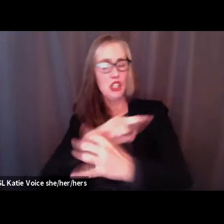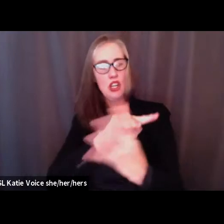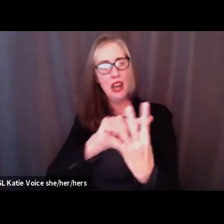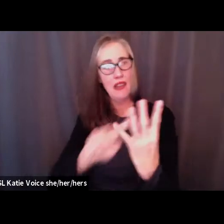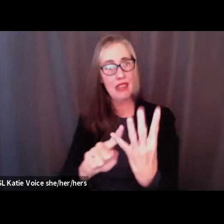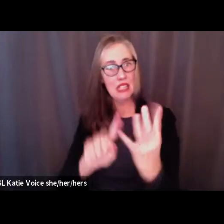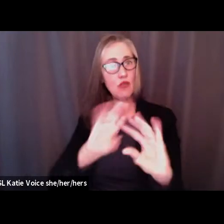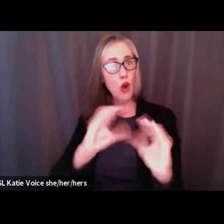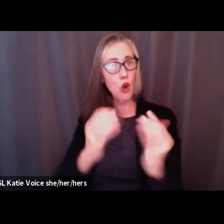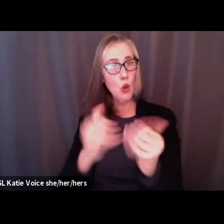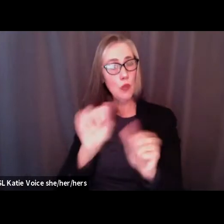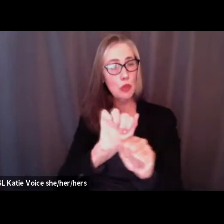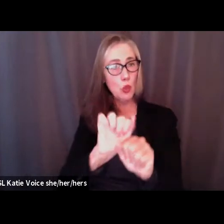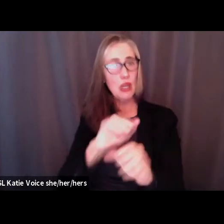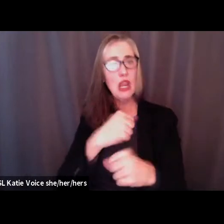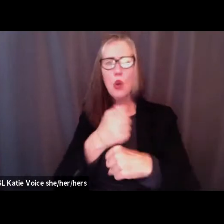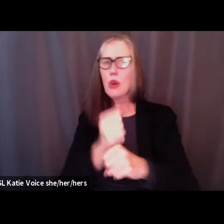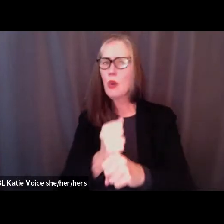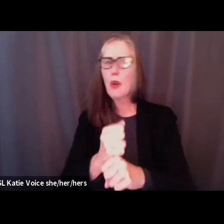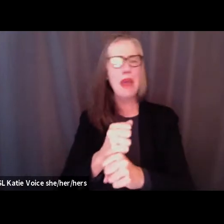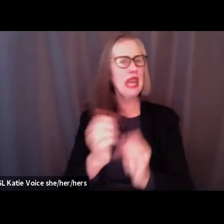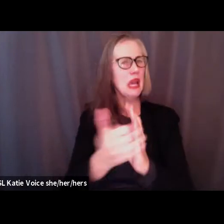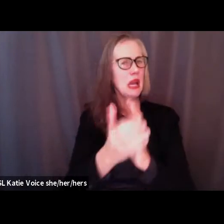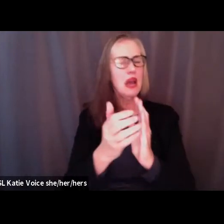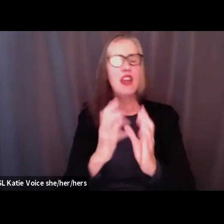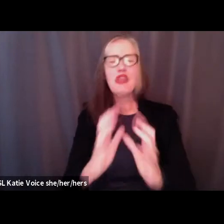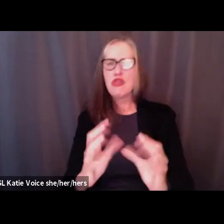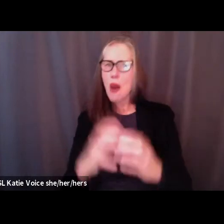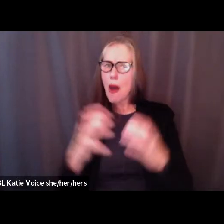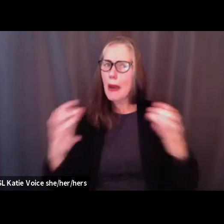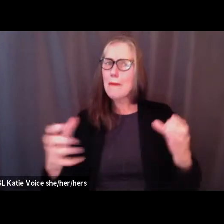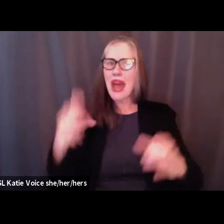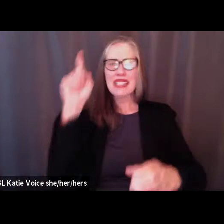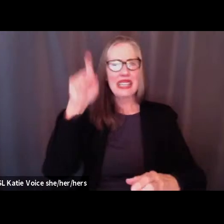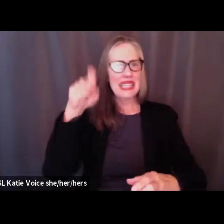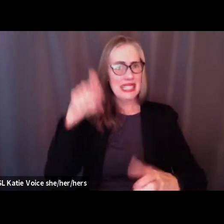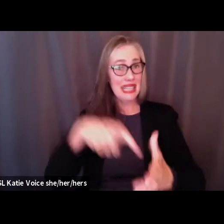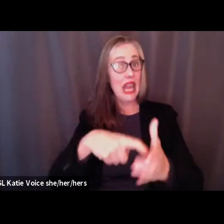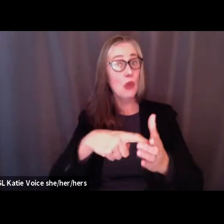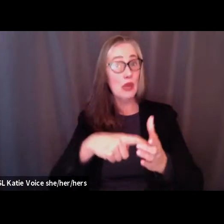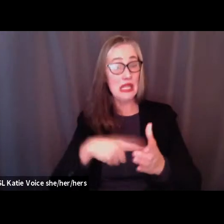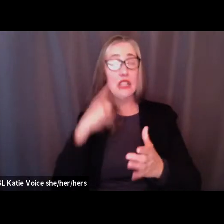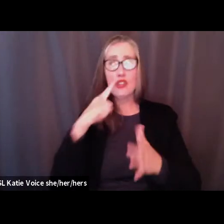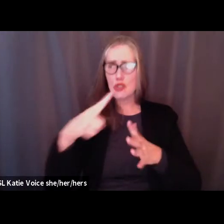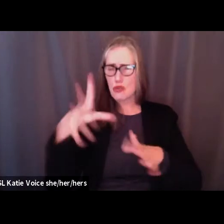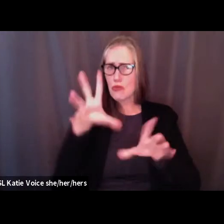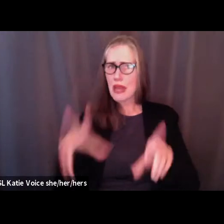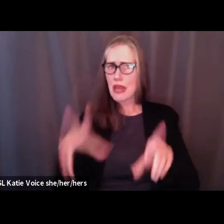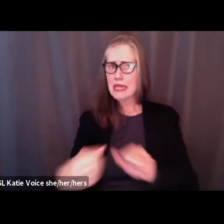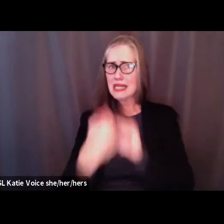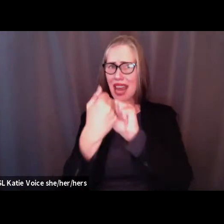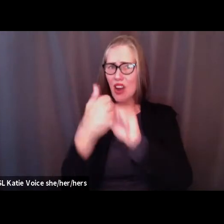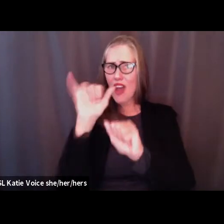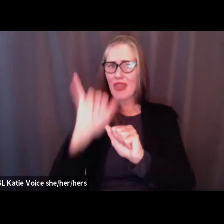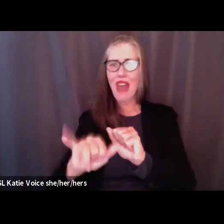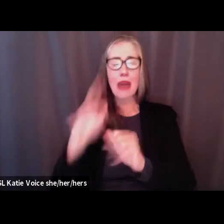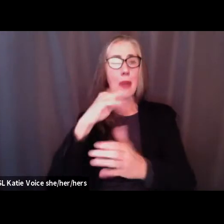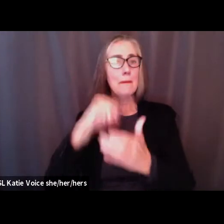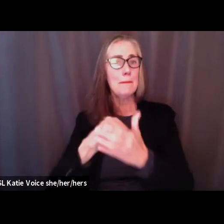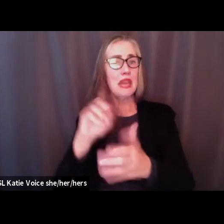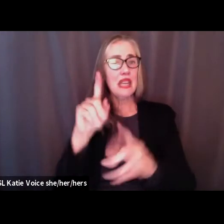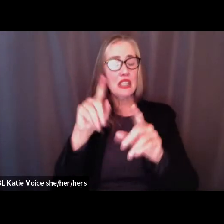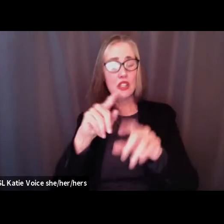build the capacity and scale we need to take on the midterms and ensure that all California Democrats have a voice,